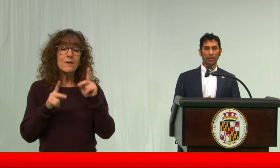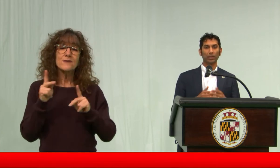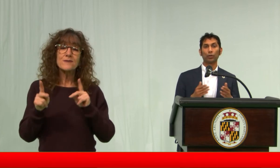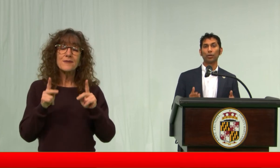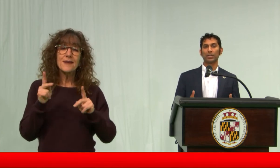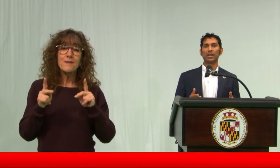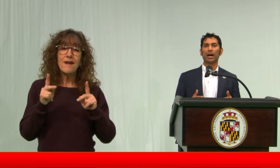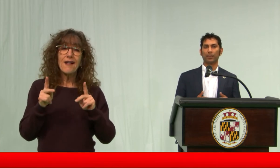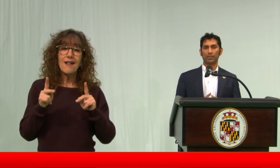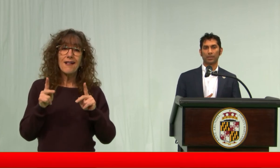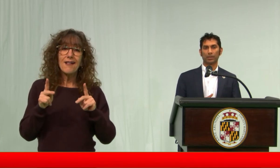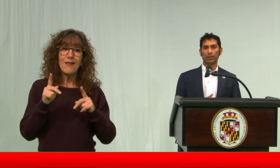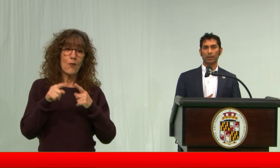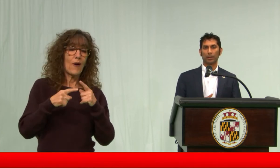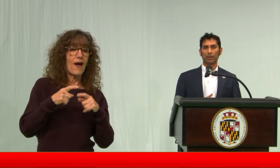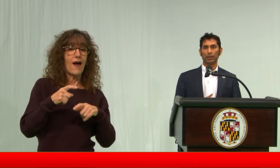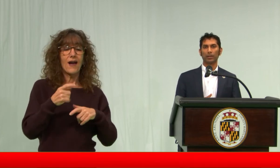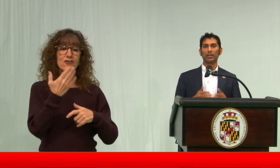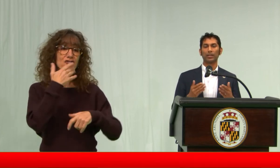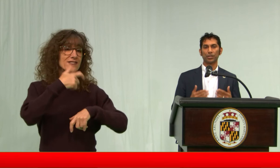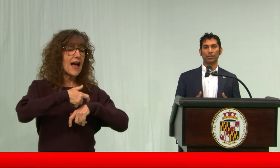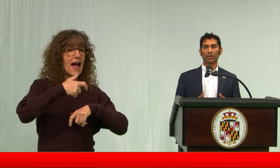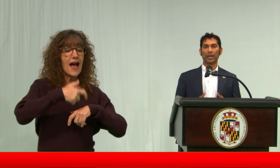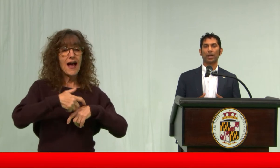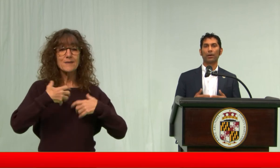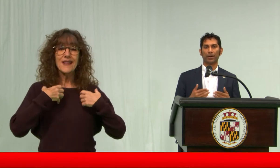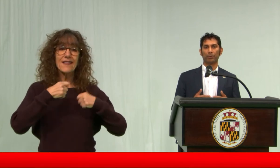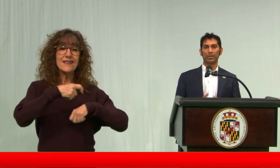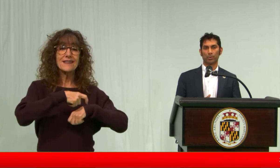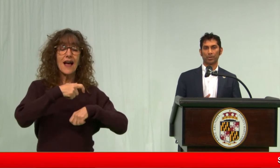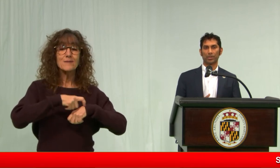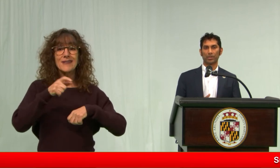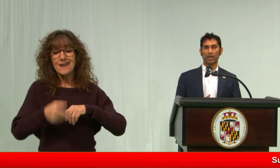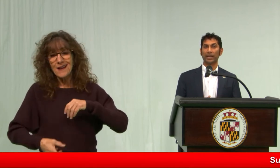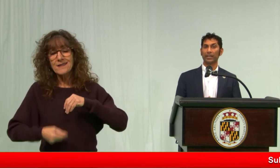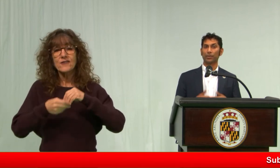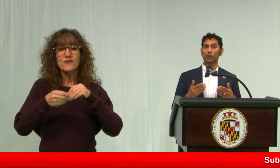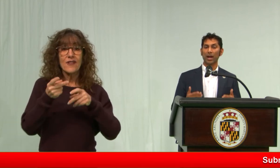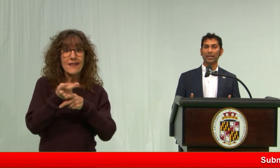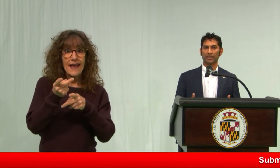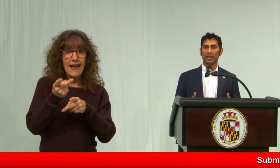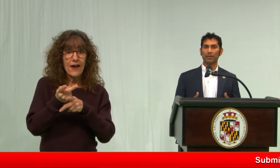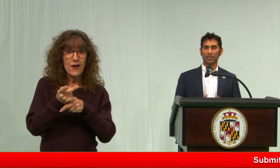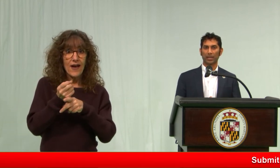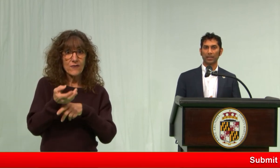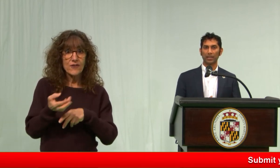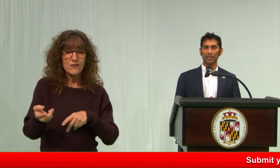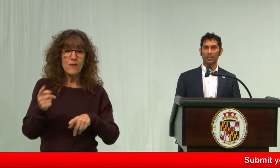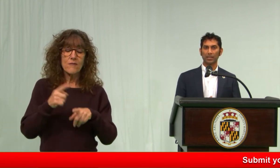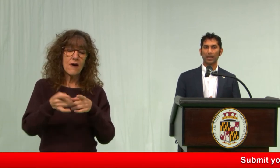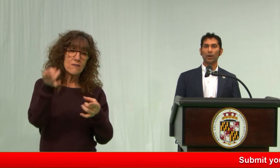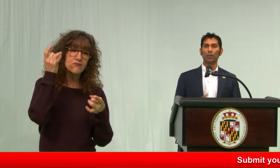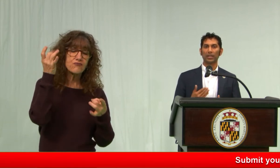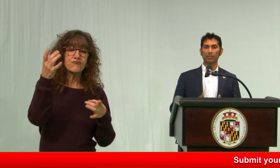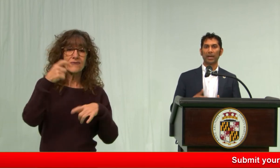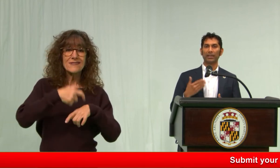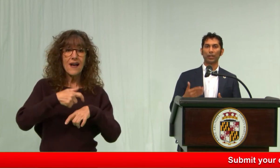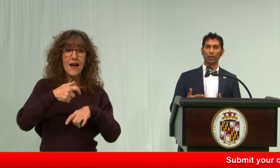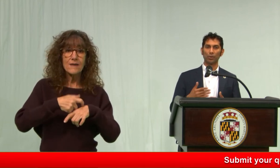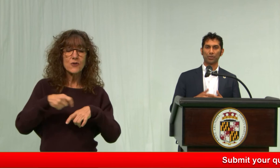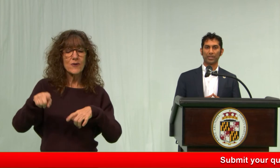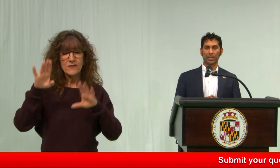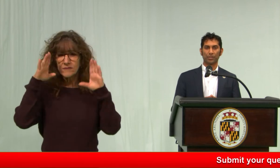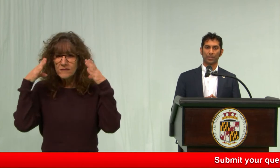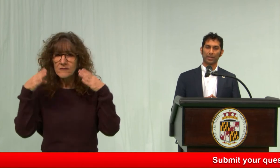who, in good times, need additional care and resources. And in trying times like these, we need to pay